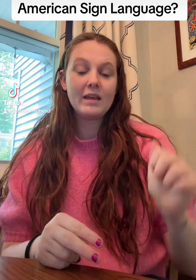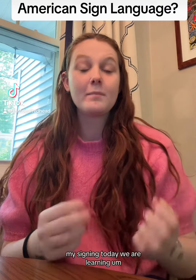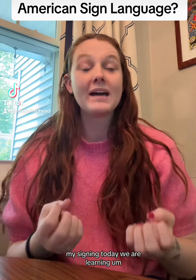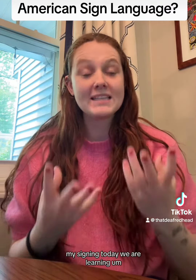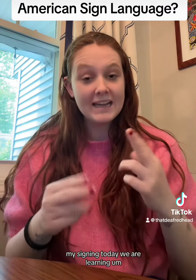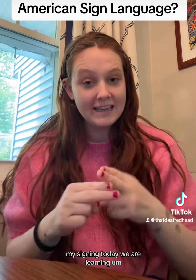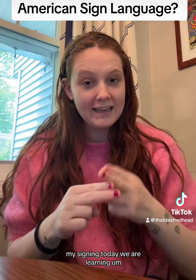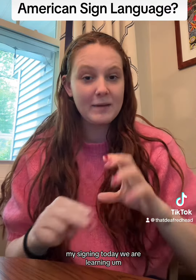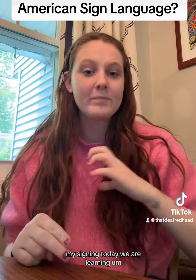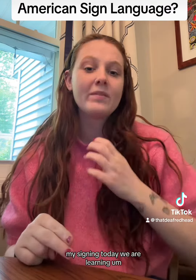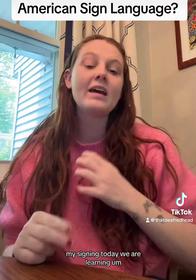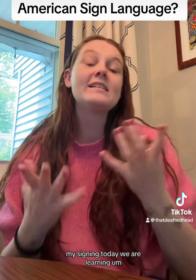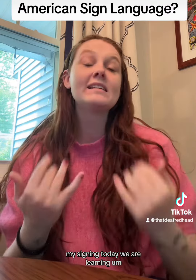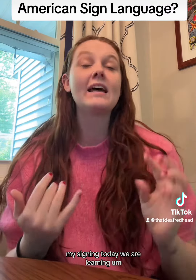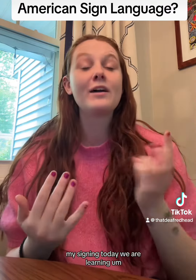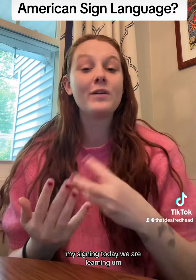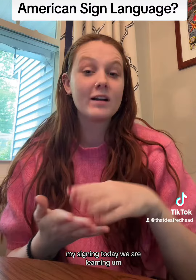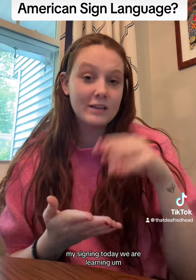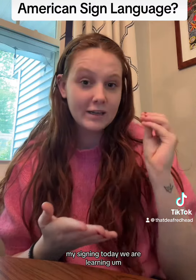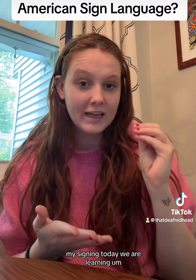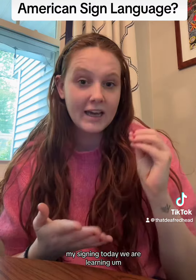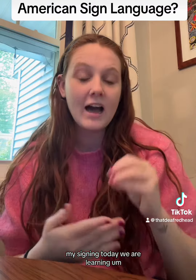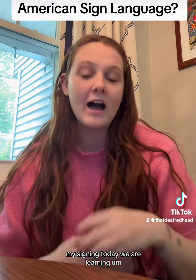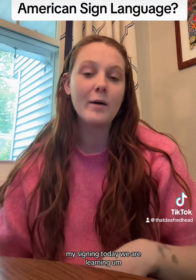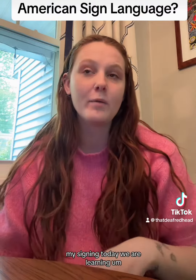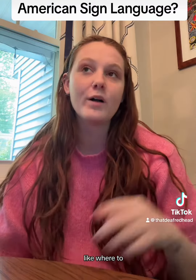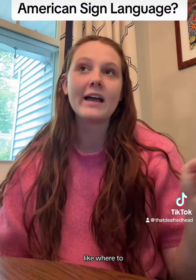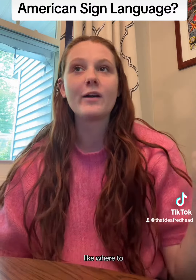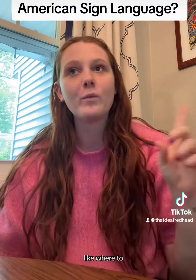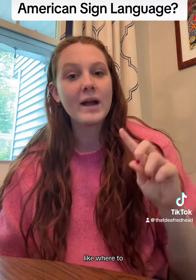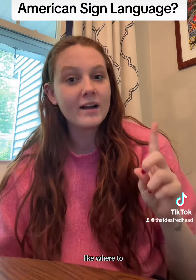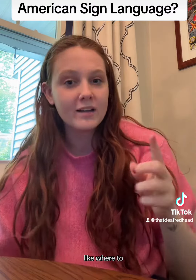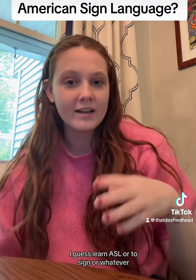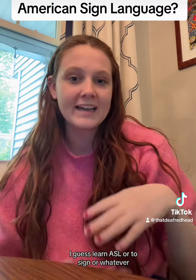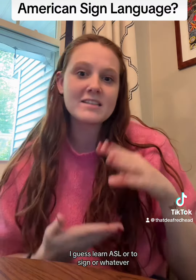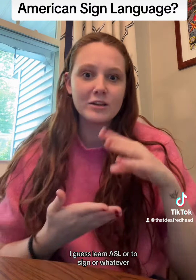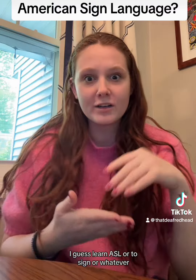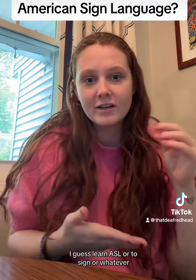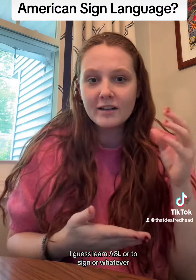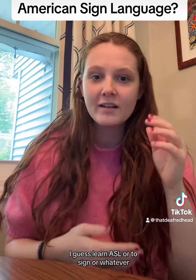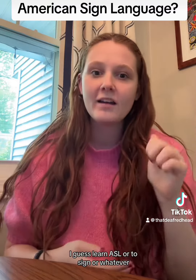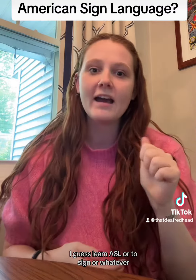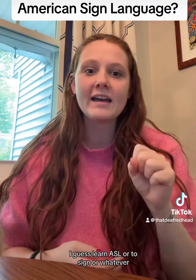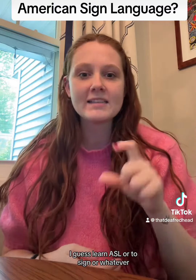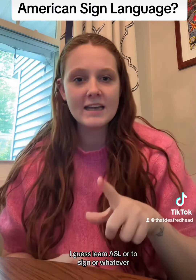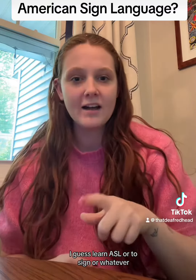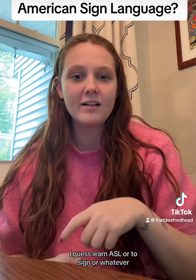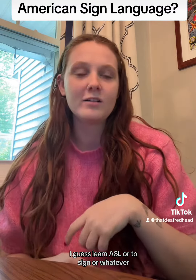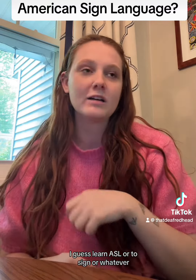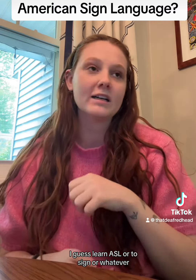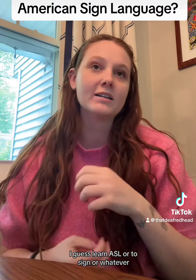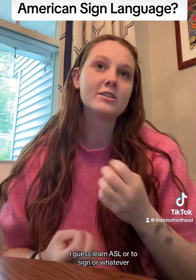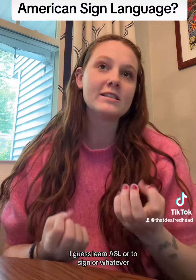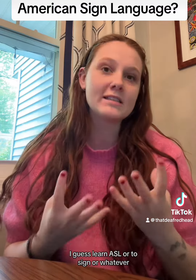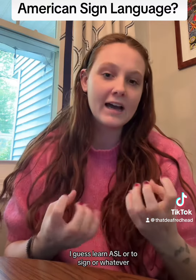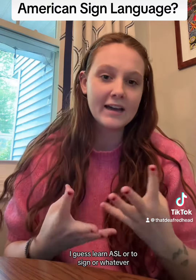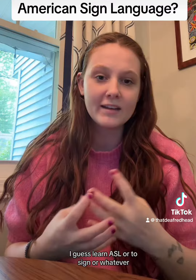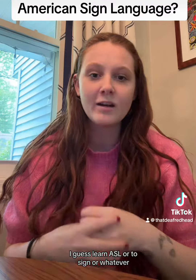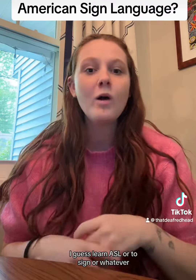My sign name. Today we are learning where to learn ASL or just sign